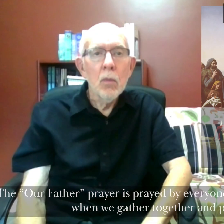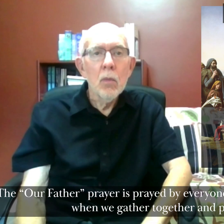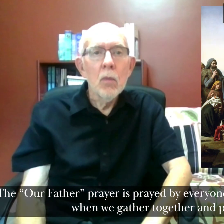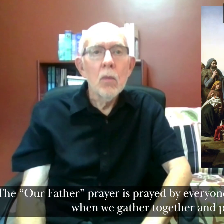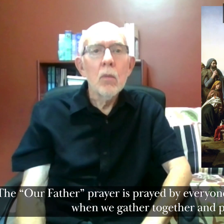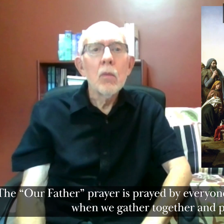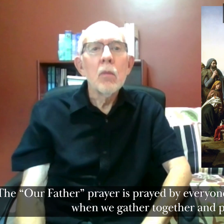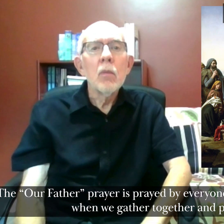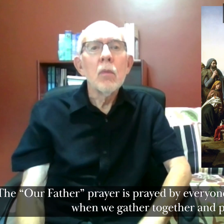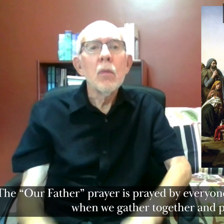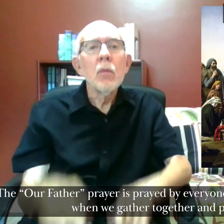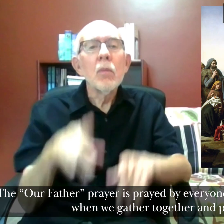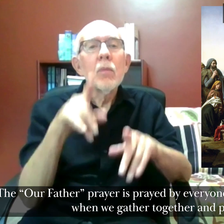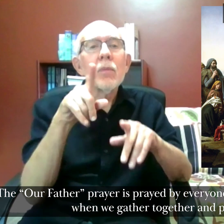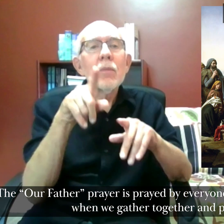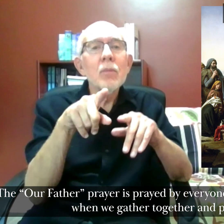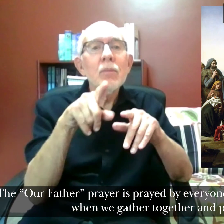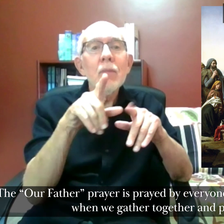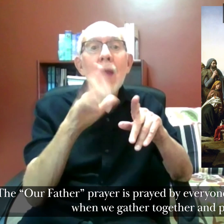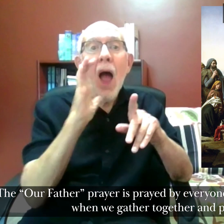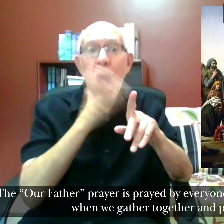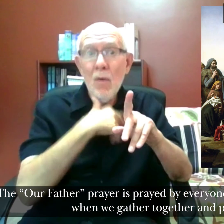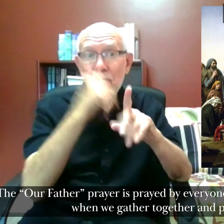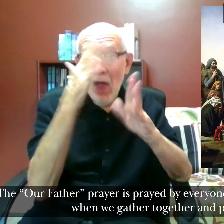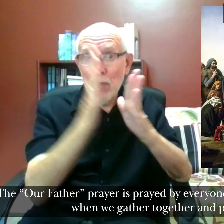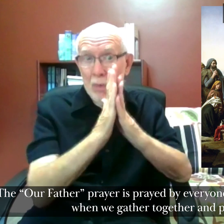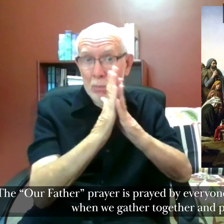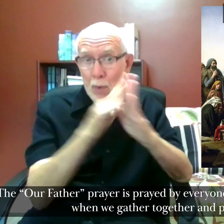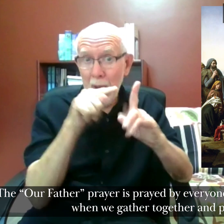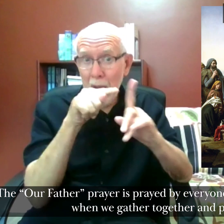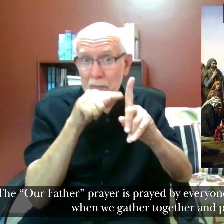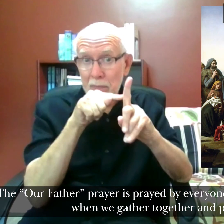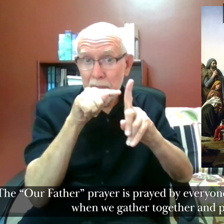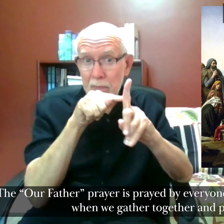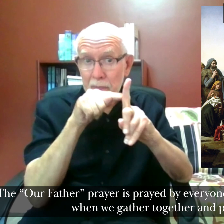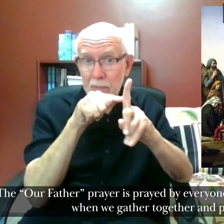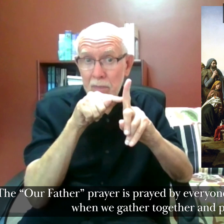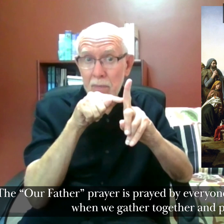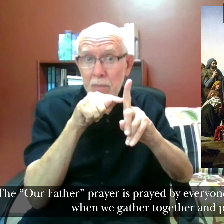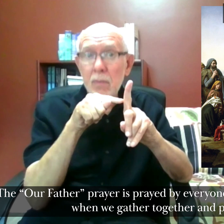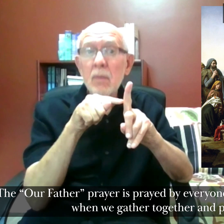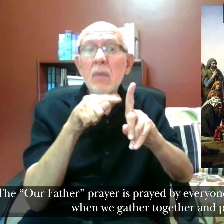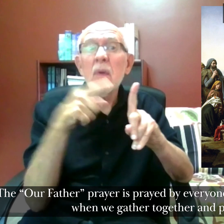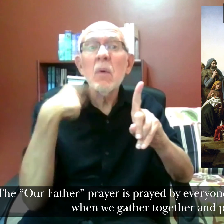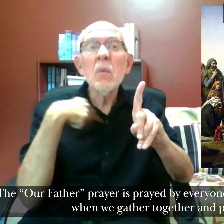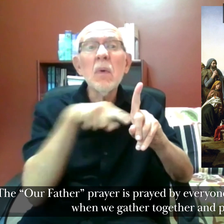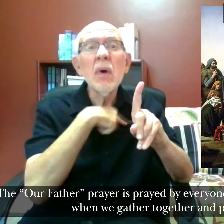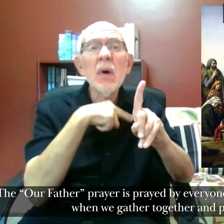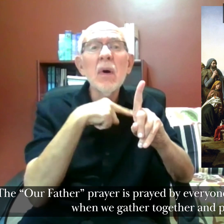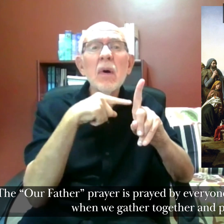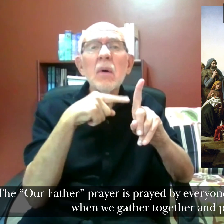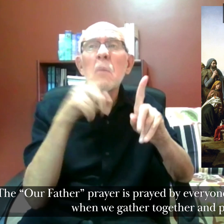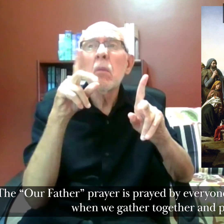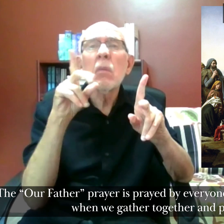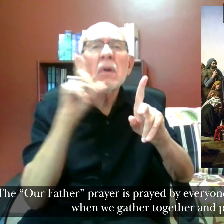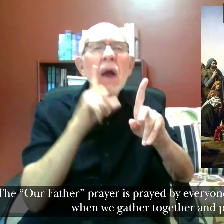The Our Father prayer is prayed by everyone, deaf, hearing, when we gather together and pray.